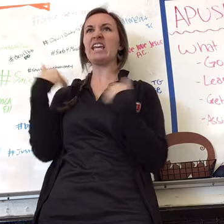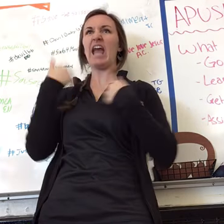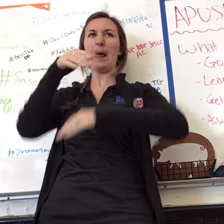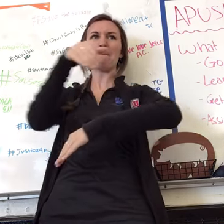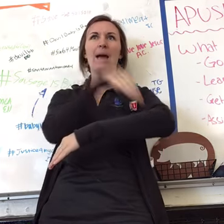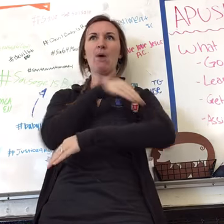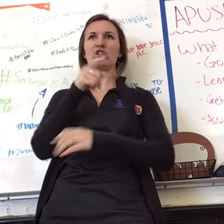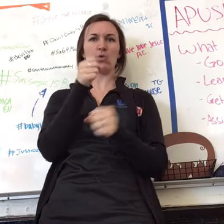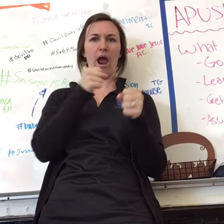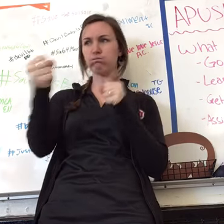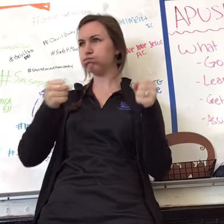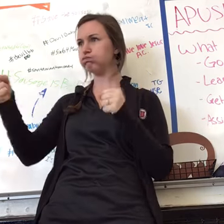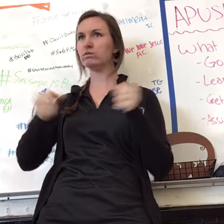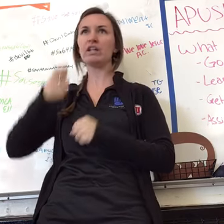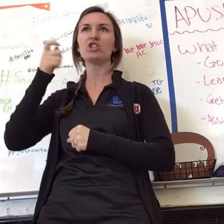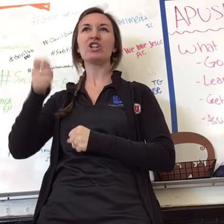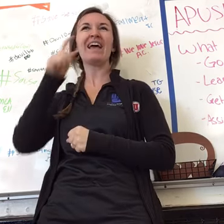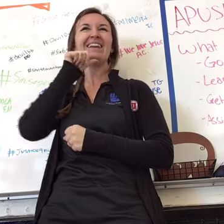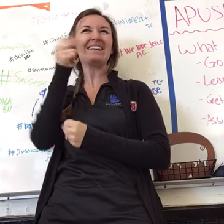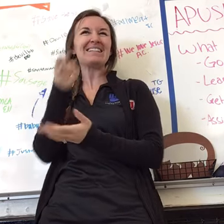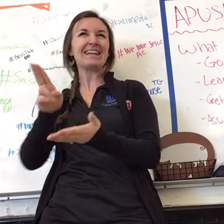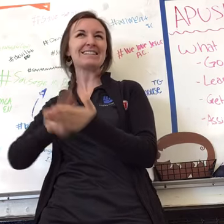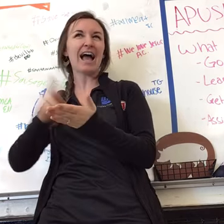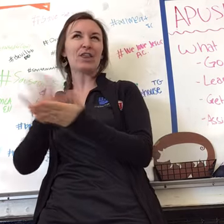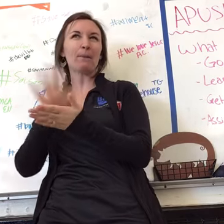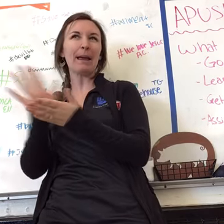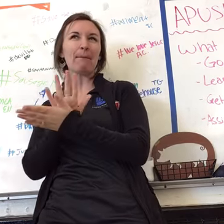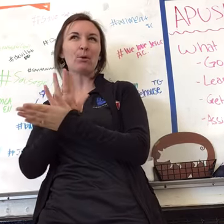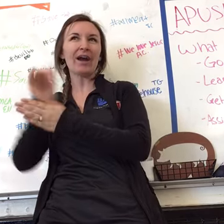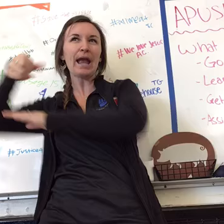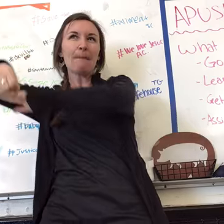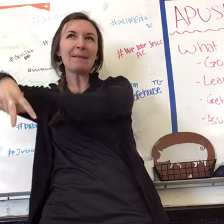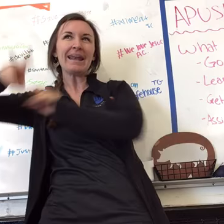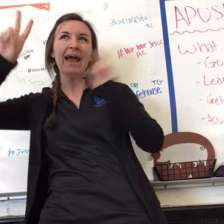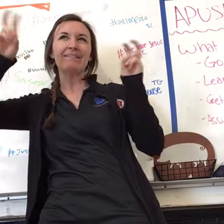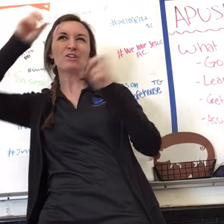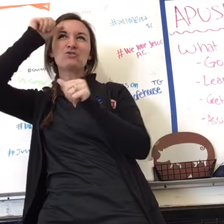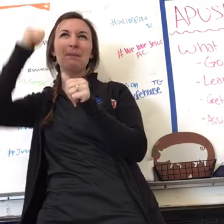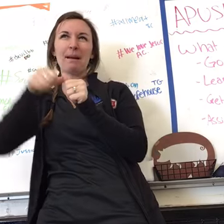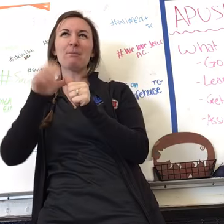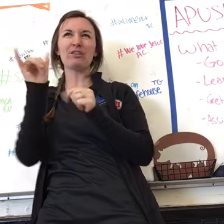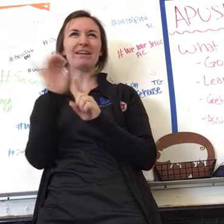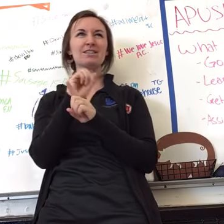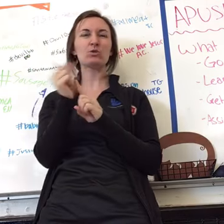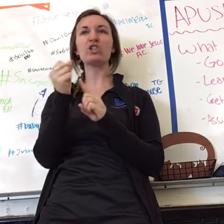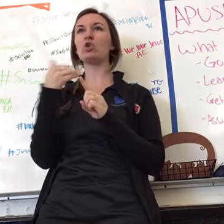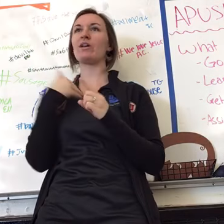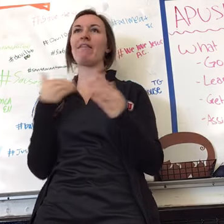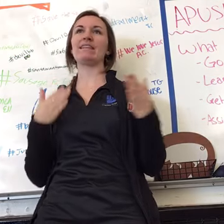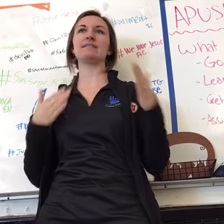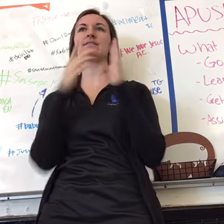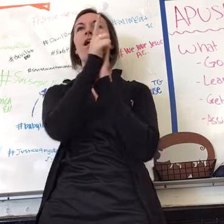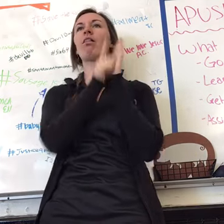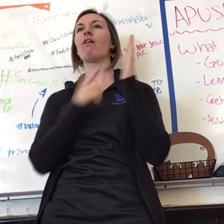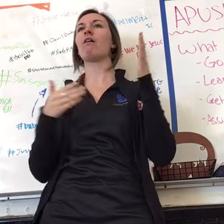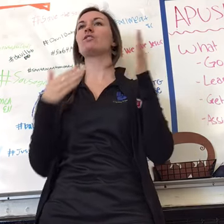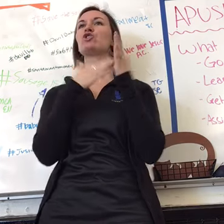he didn't sign the paperwork in time. Do you guys kind of remember this a little bit? Okay. And so they had this lawsuit. The end of the lawsuit really doesn't matter.